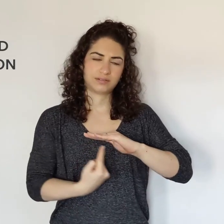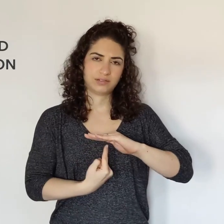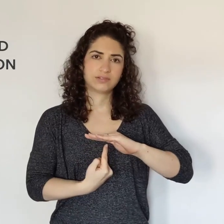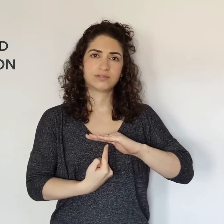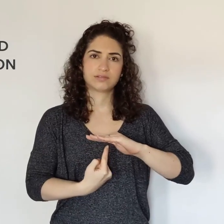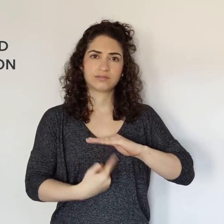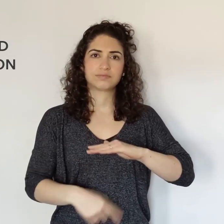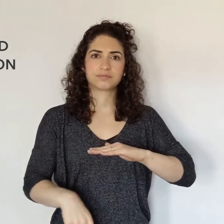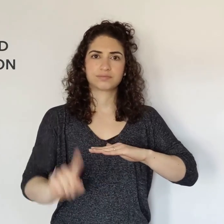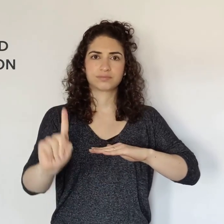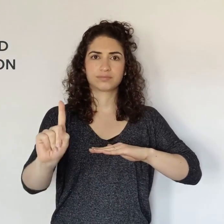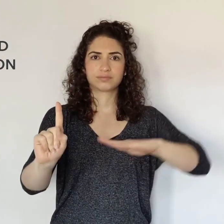self-isolate,